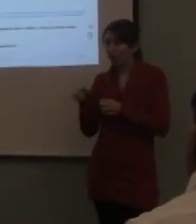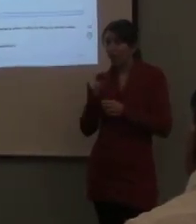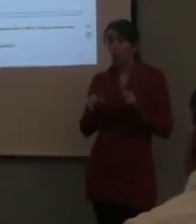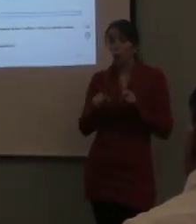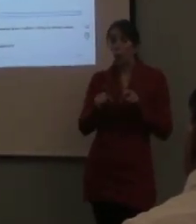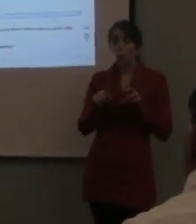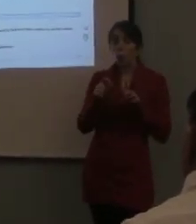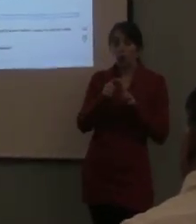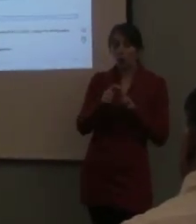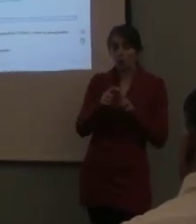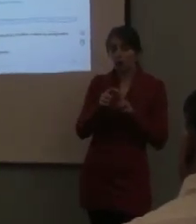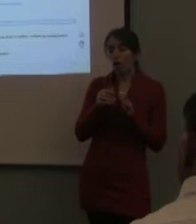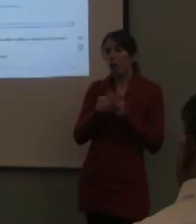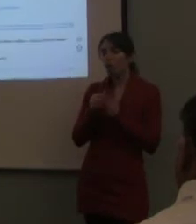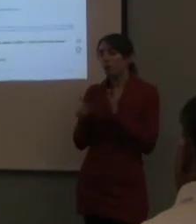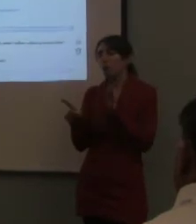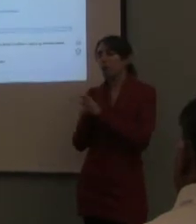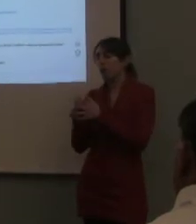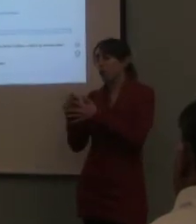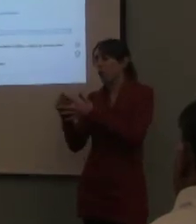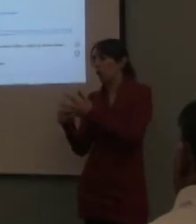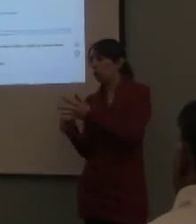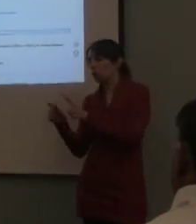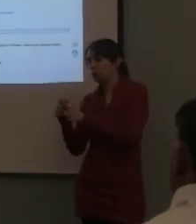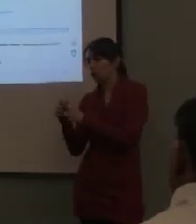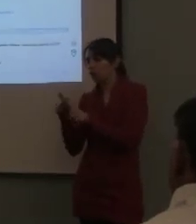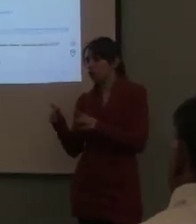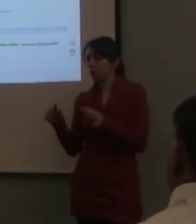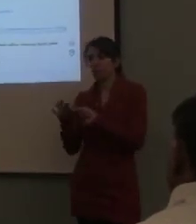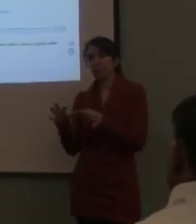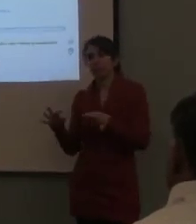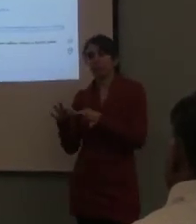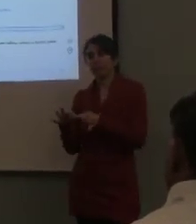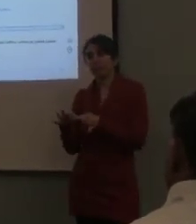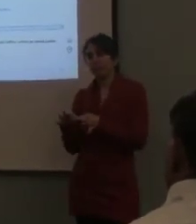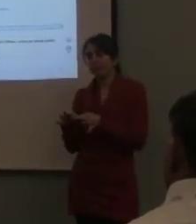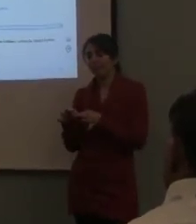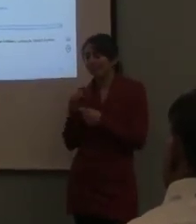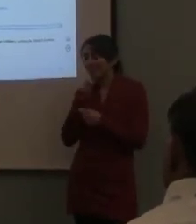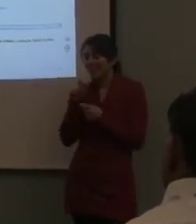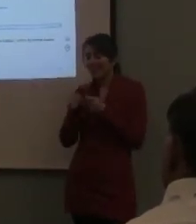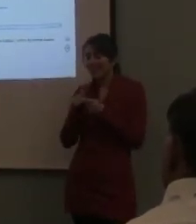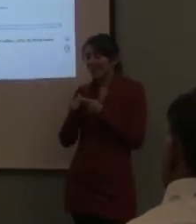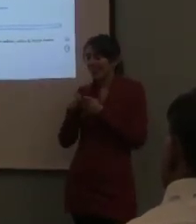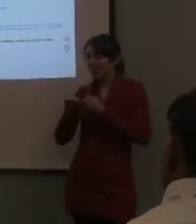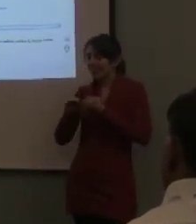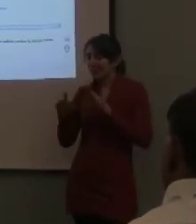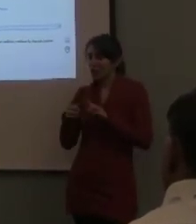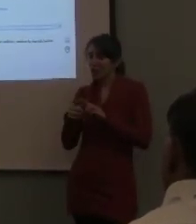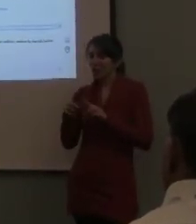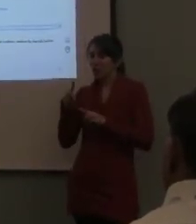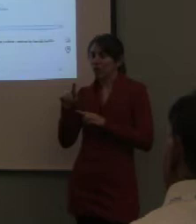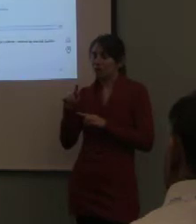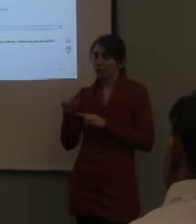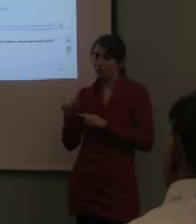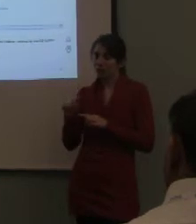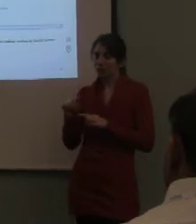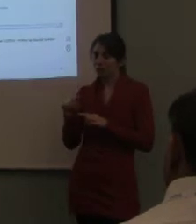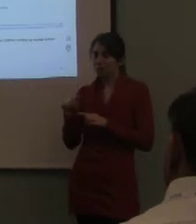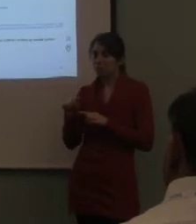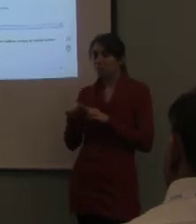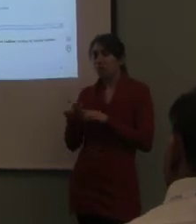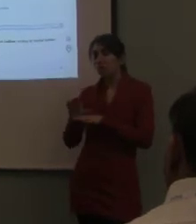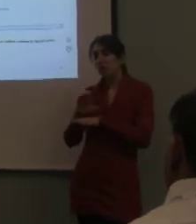not necessarily really clear from the data. I figure the computer can give me a decent idea,